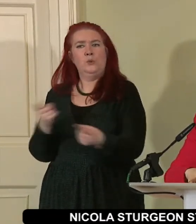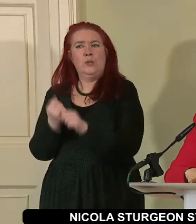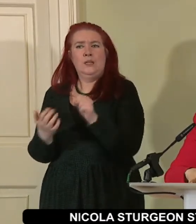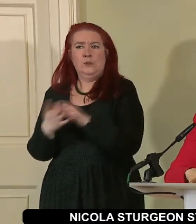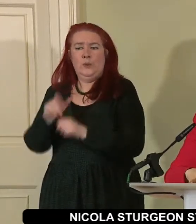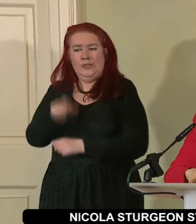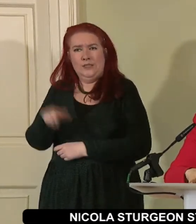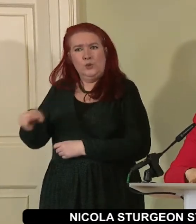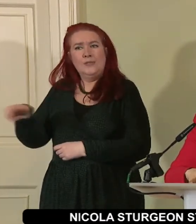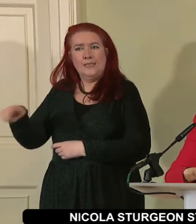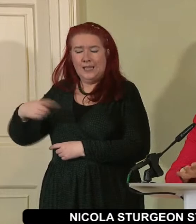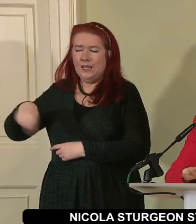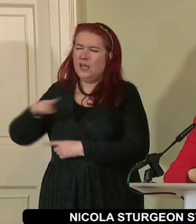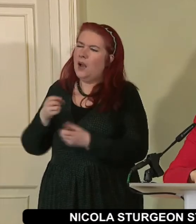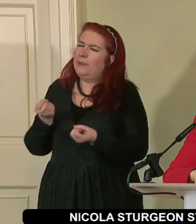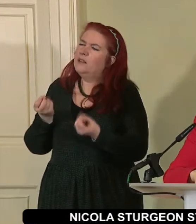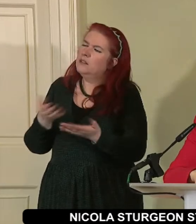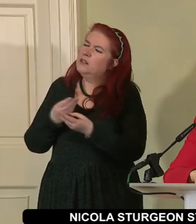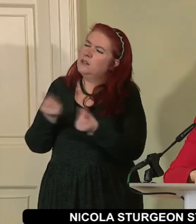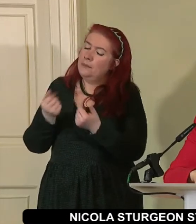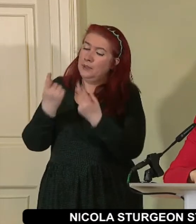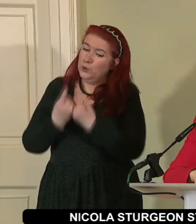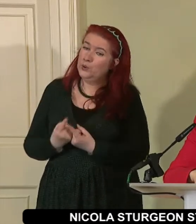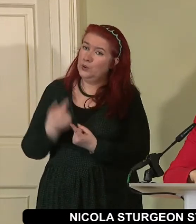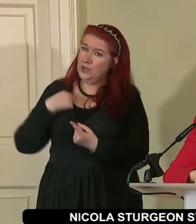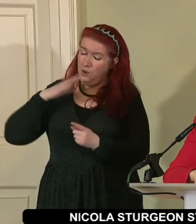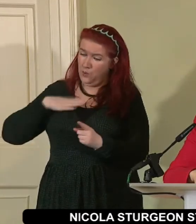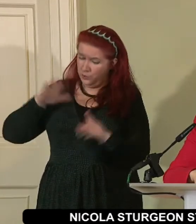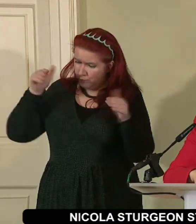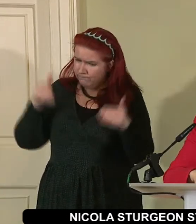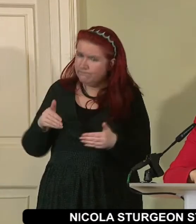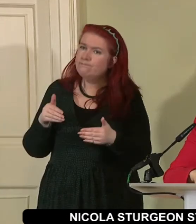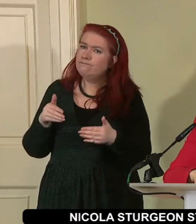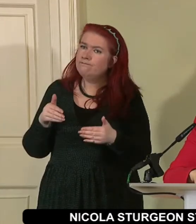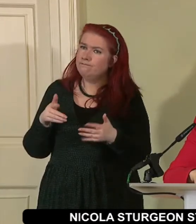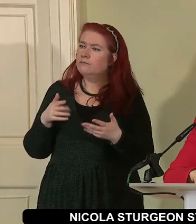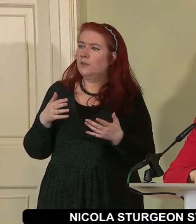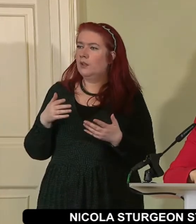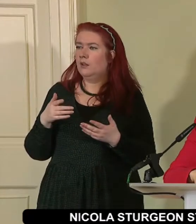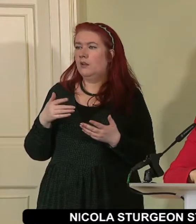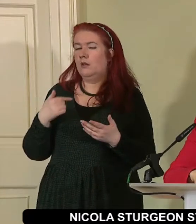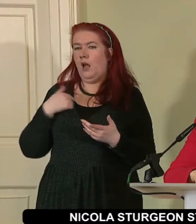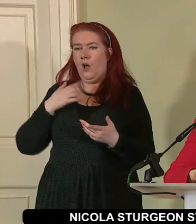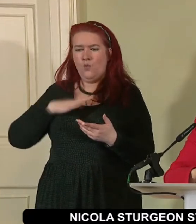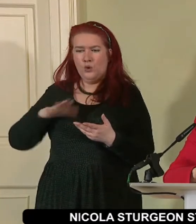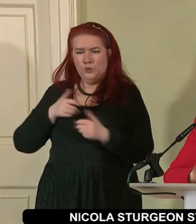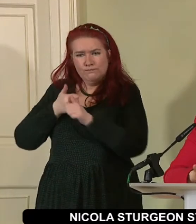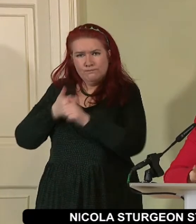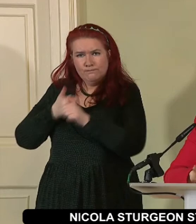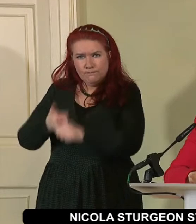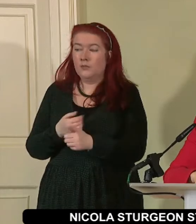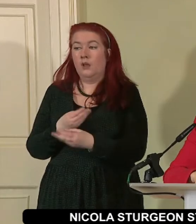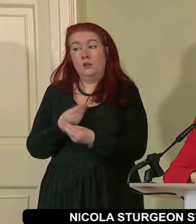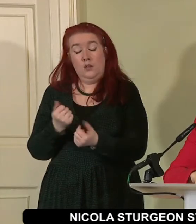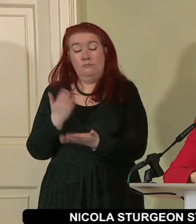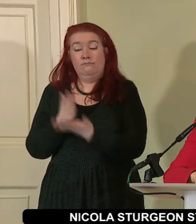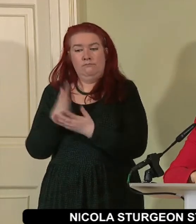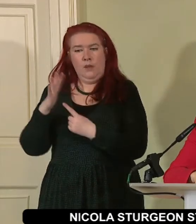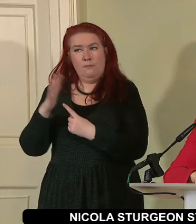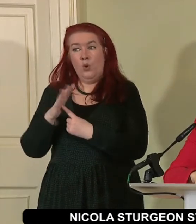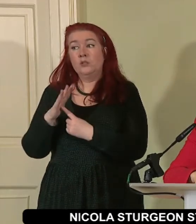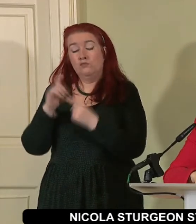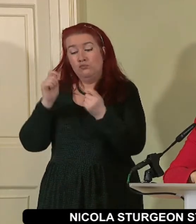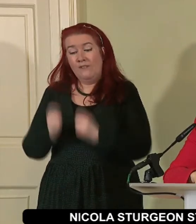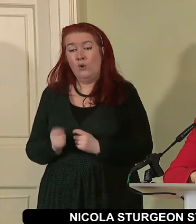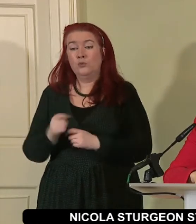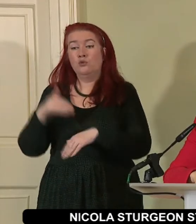some indication of the kind of issues I'll want to be a voice on. There's some very important reform to the criminal